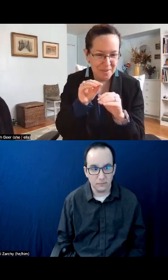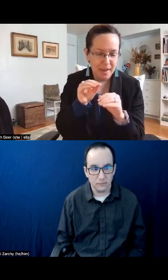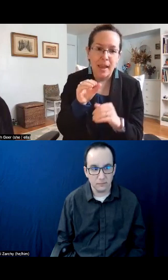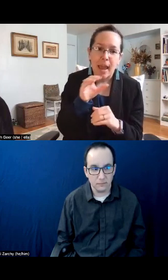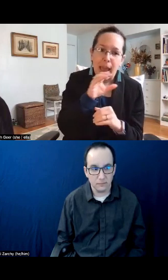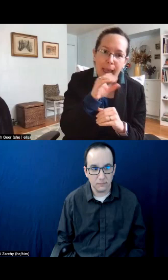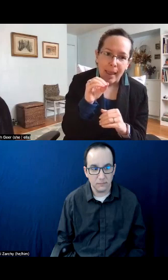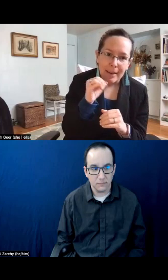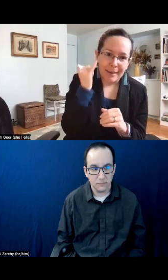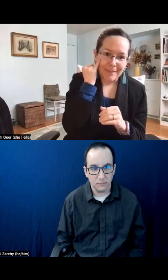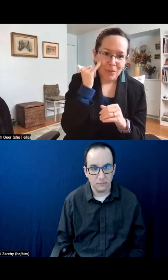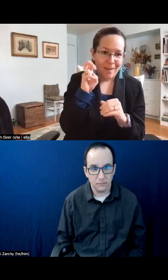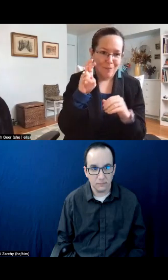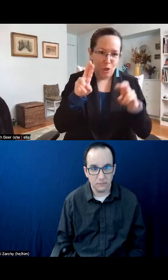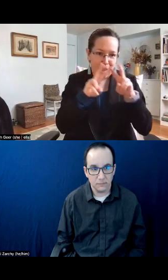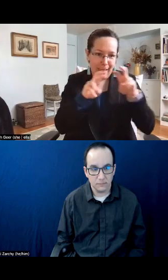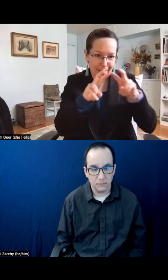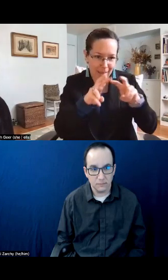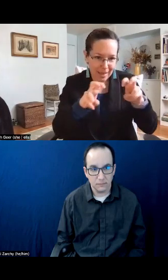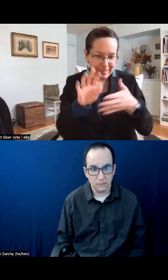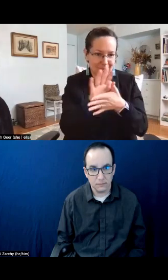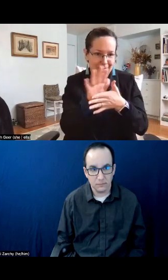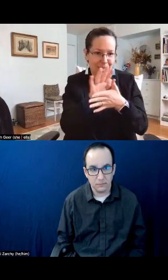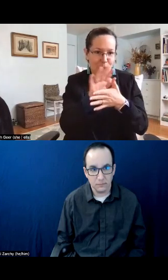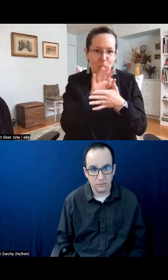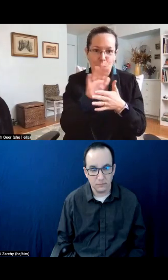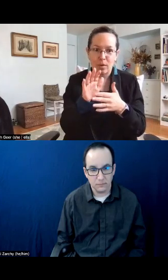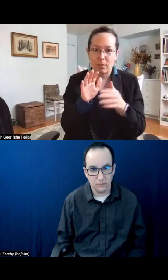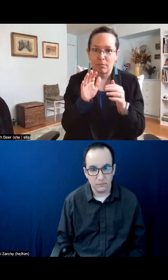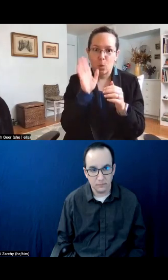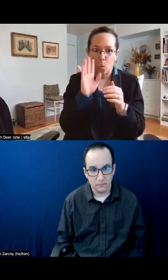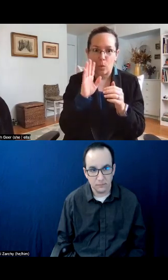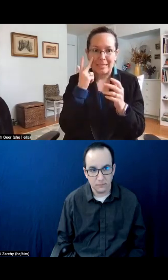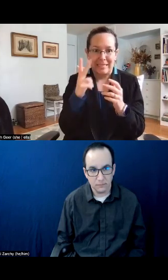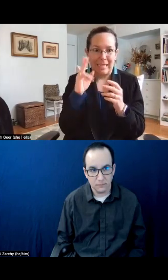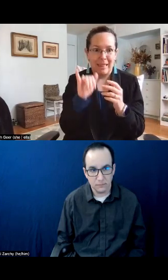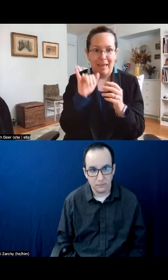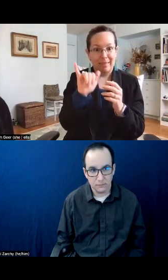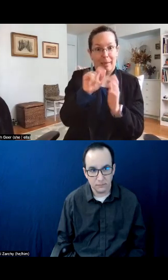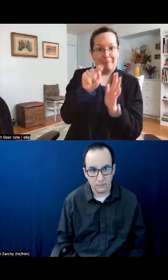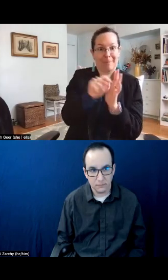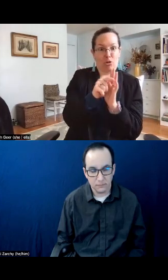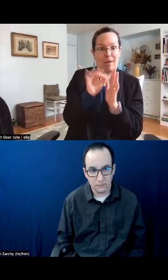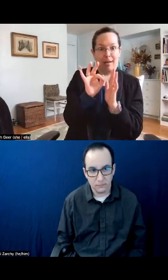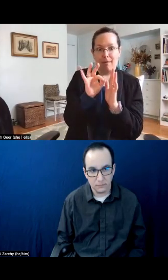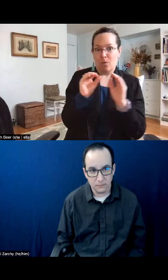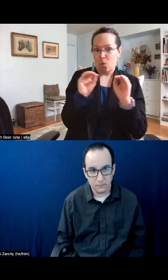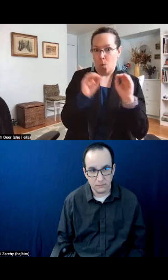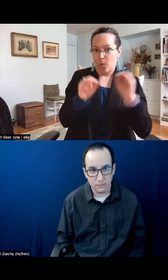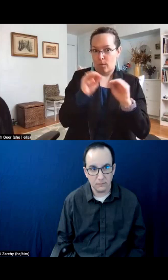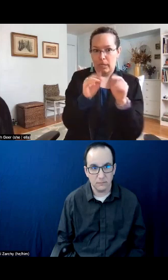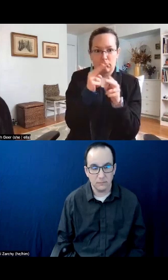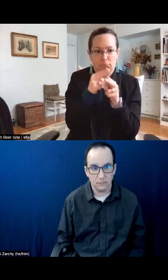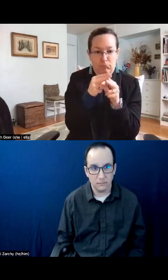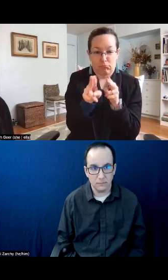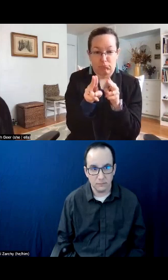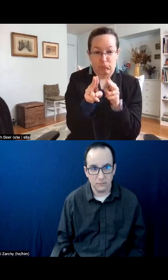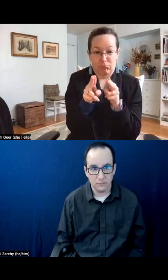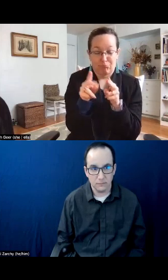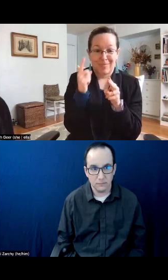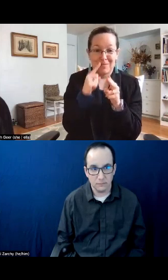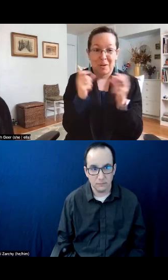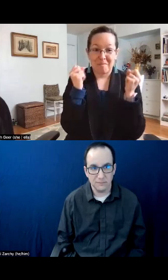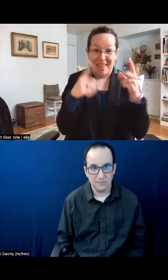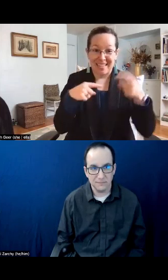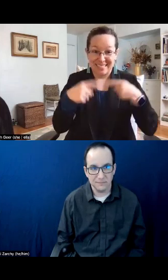moving. They're practically static, I should say. You'd really have to slow down a video rendering of that sign